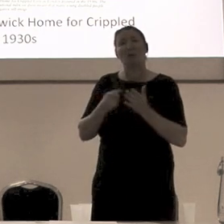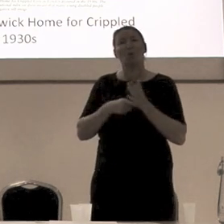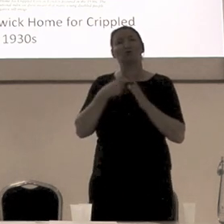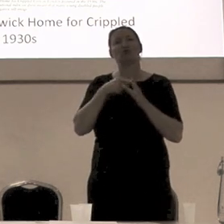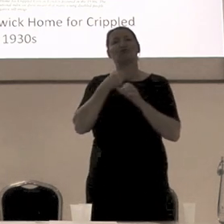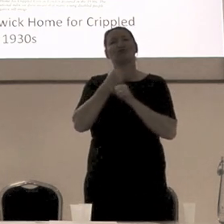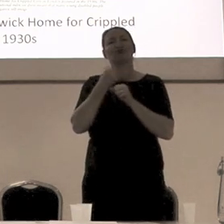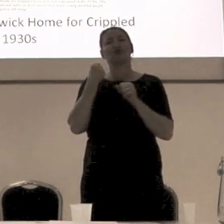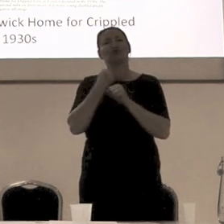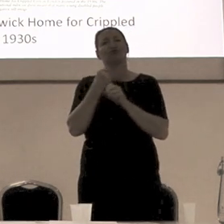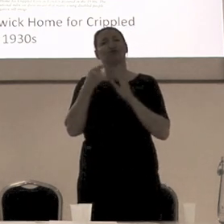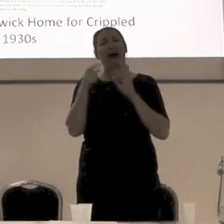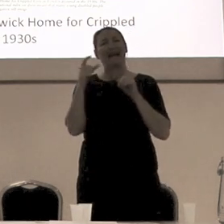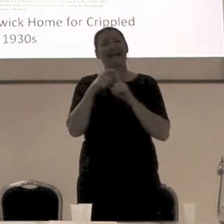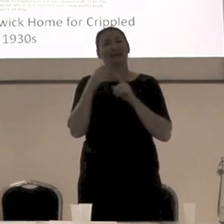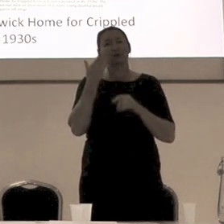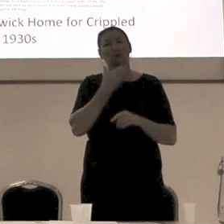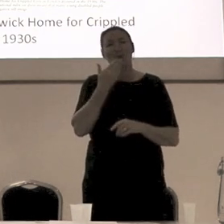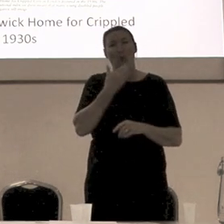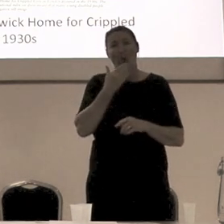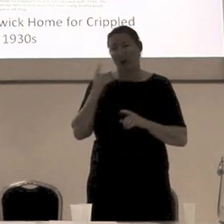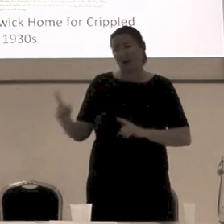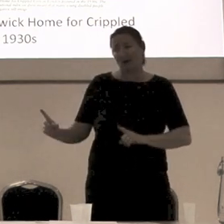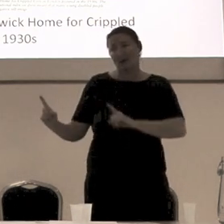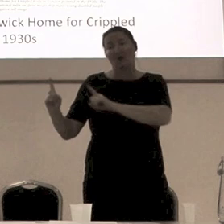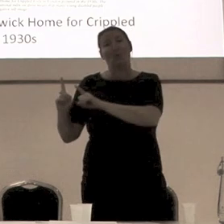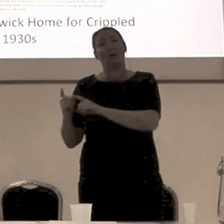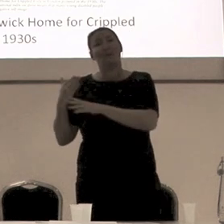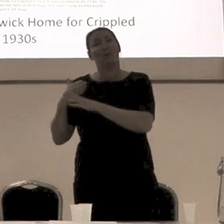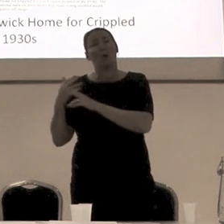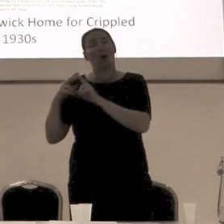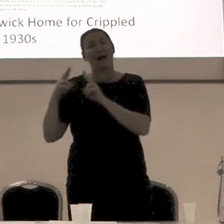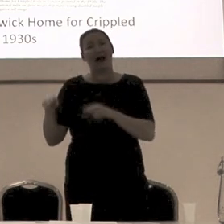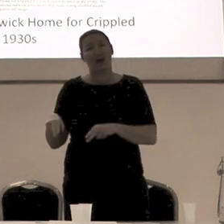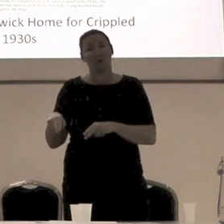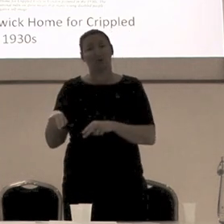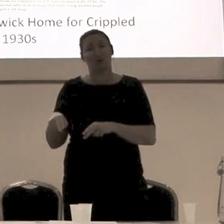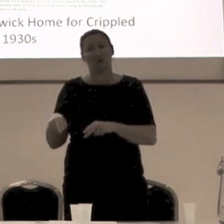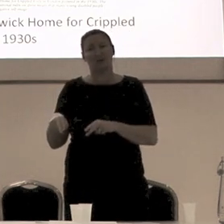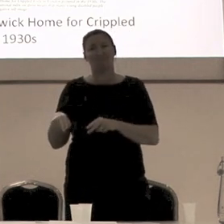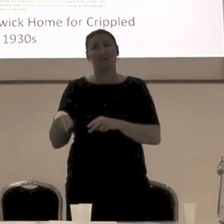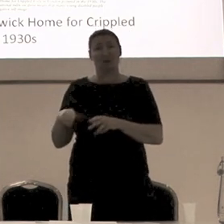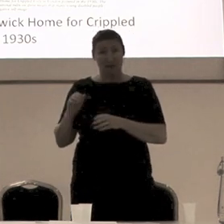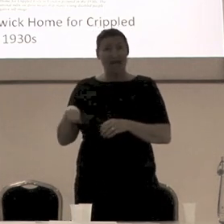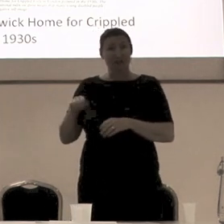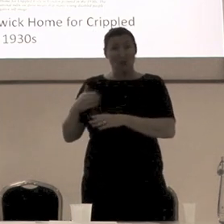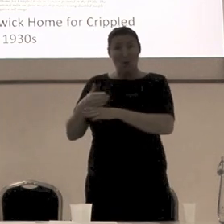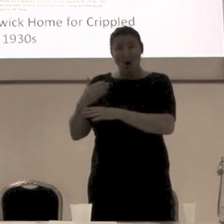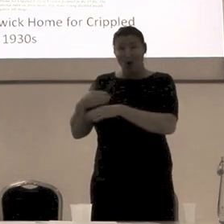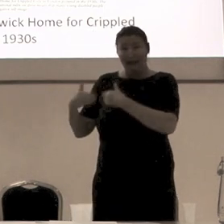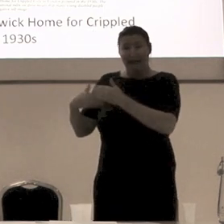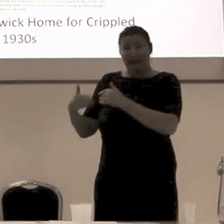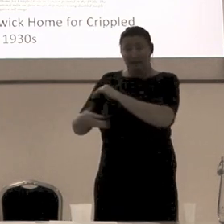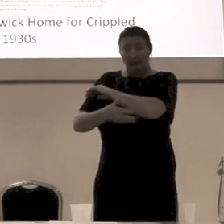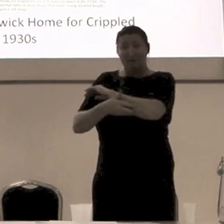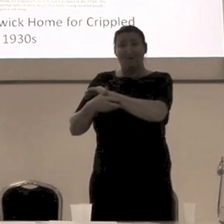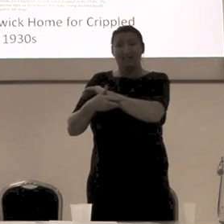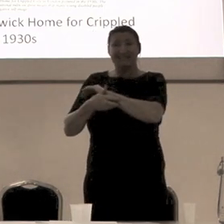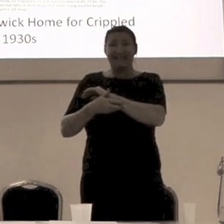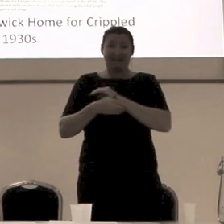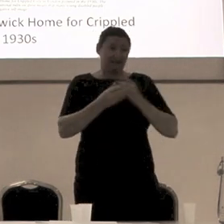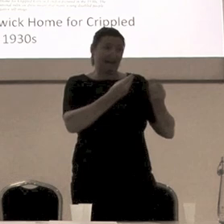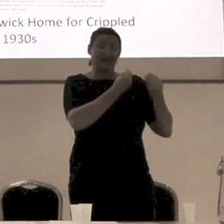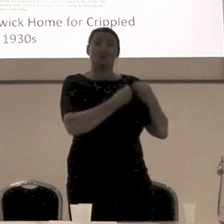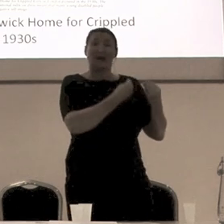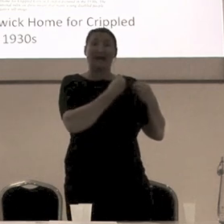up alongside the workhouses. And if you weren't in poverty, but just not really doing very well in the city, you didn't get a state